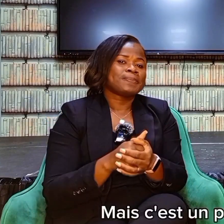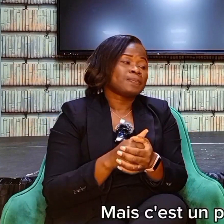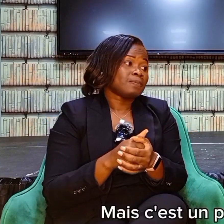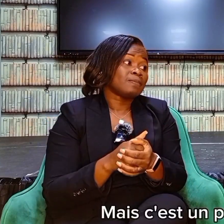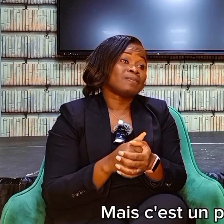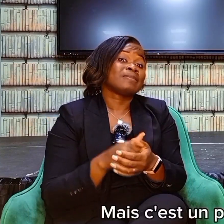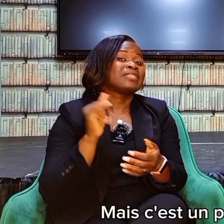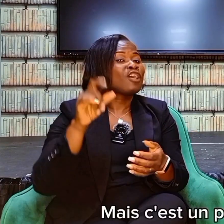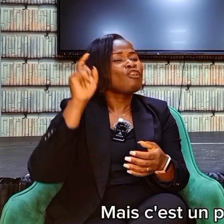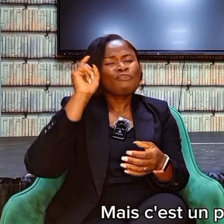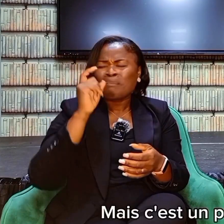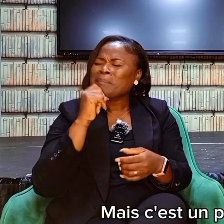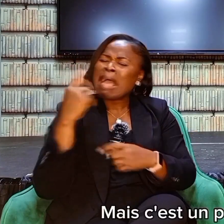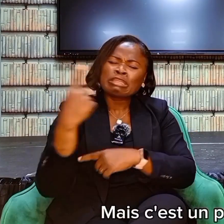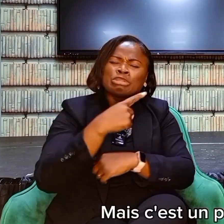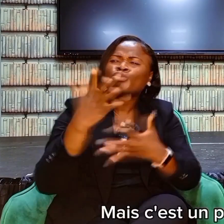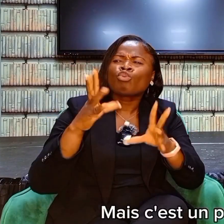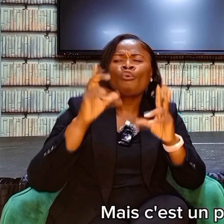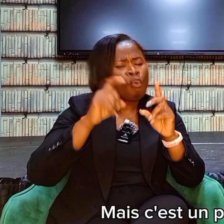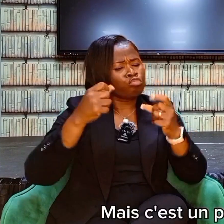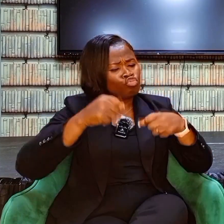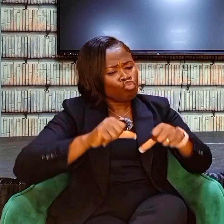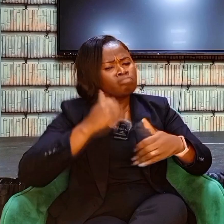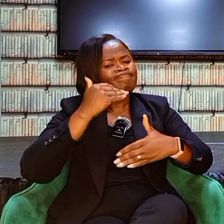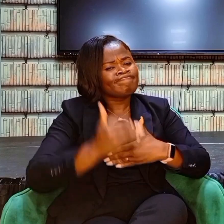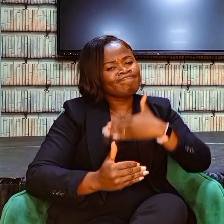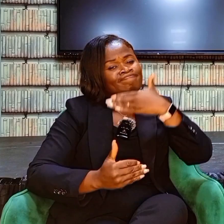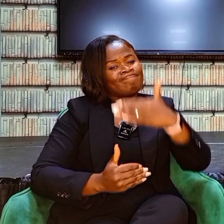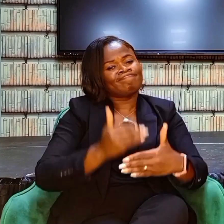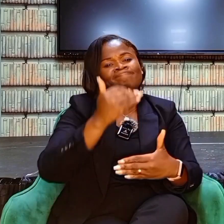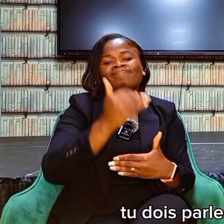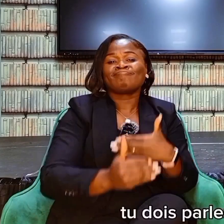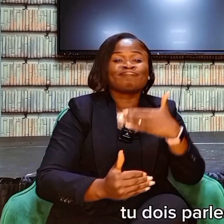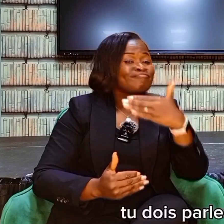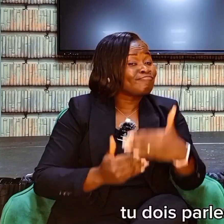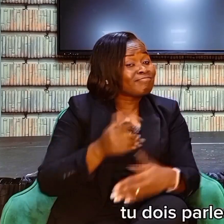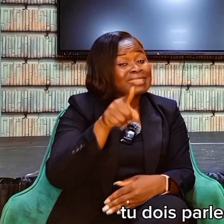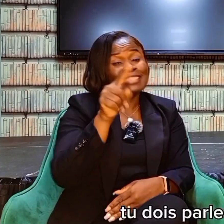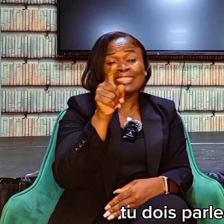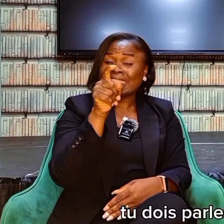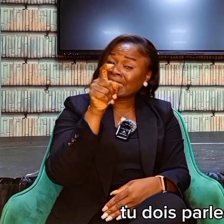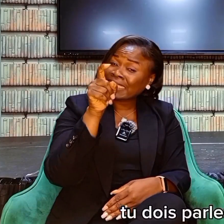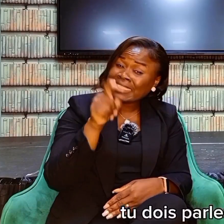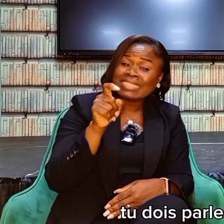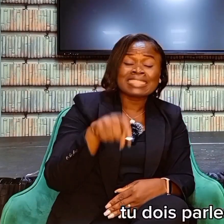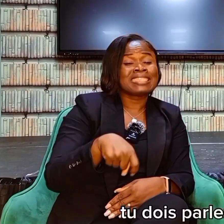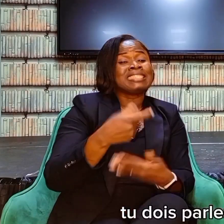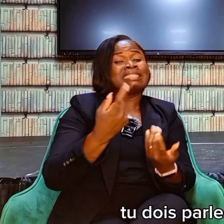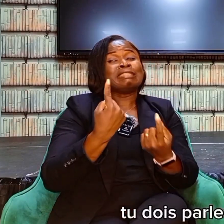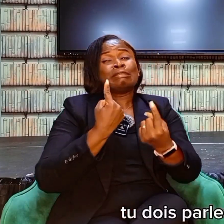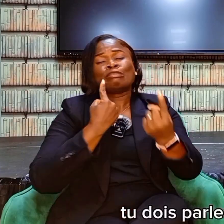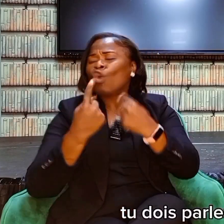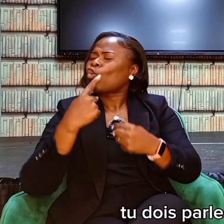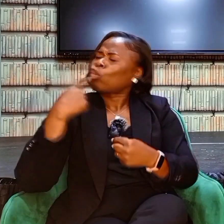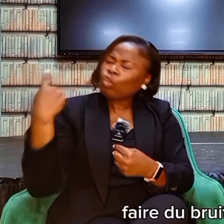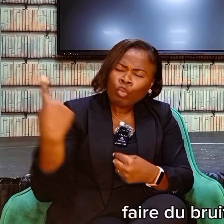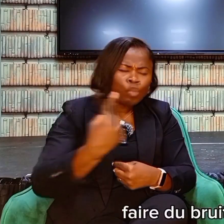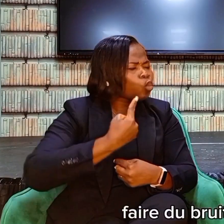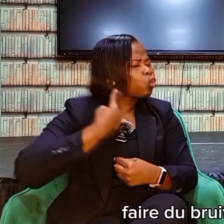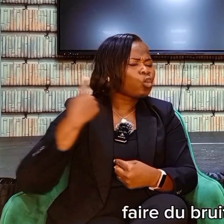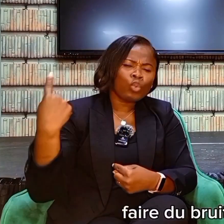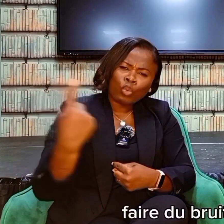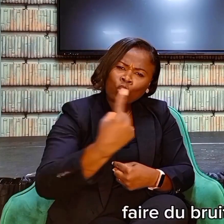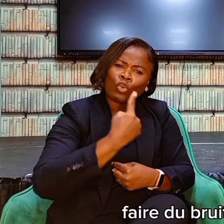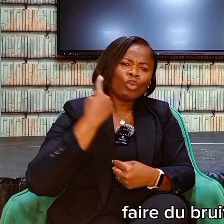but it is a continuous process. You need to speak every